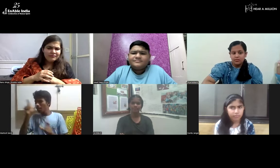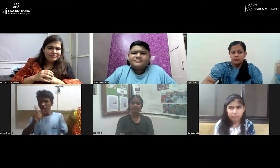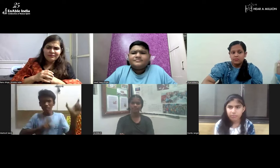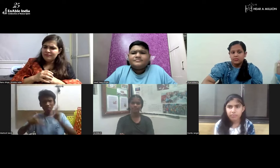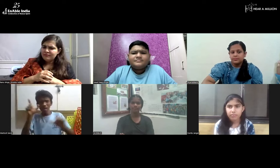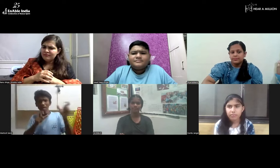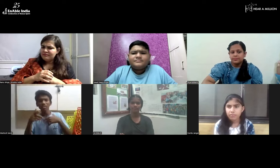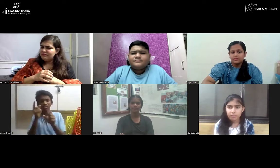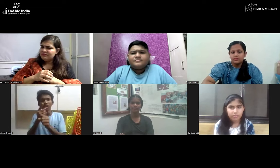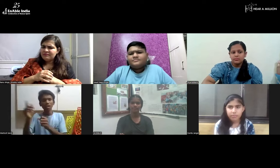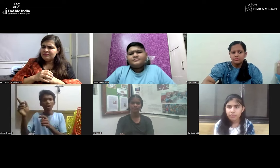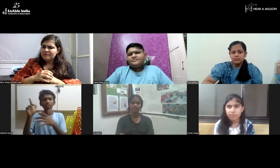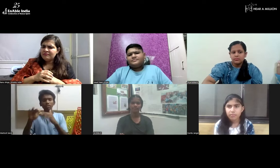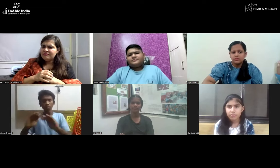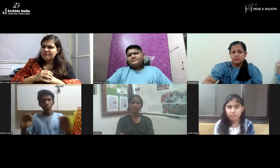that.